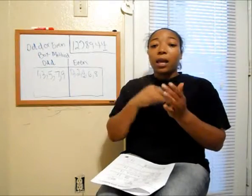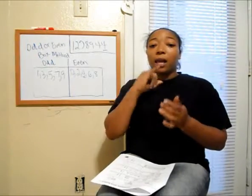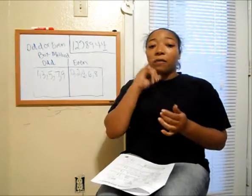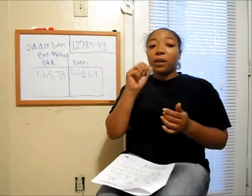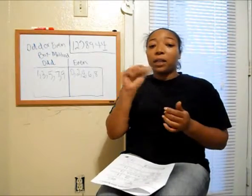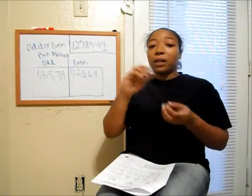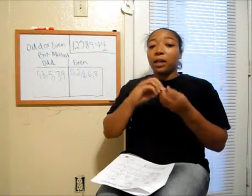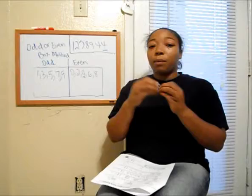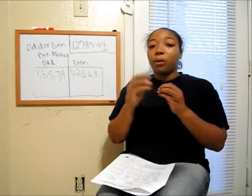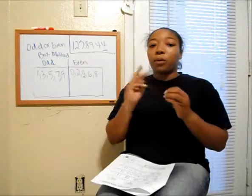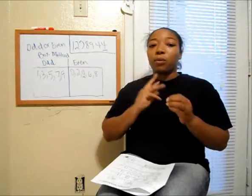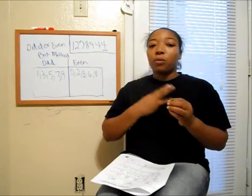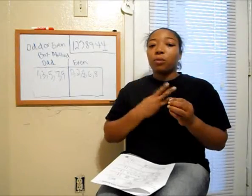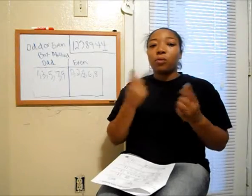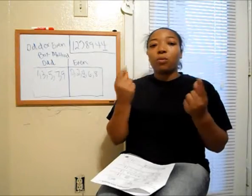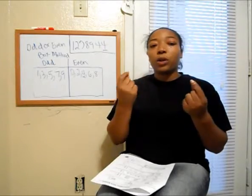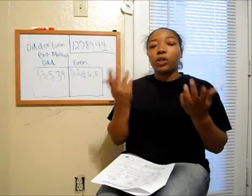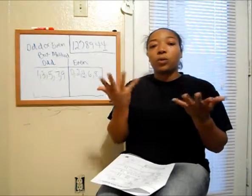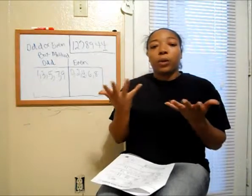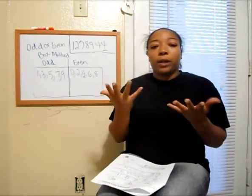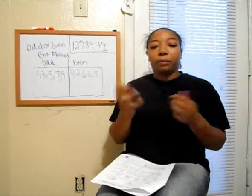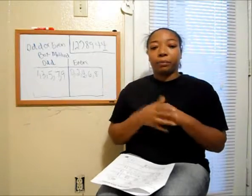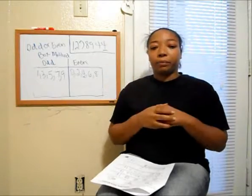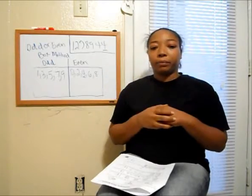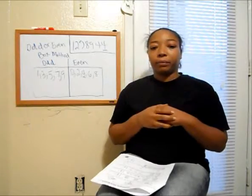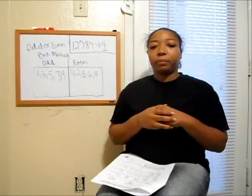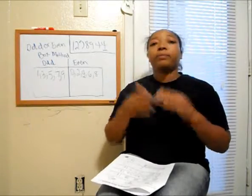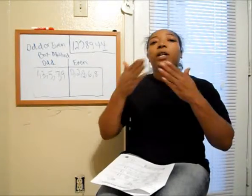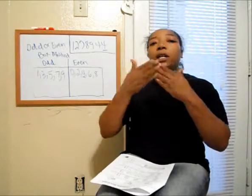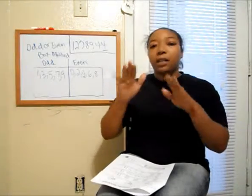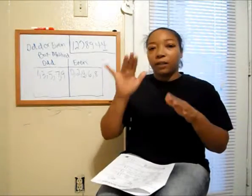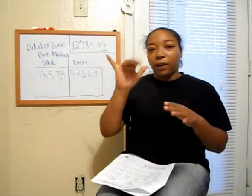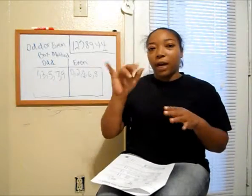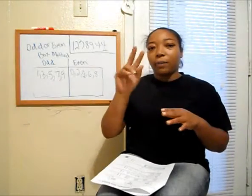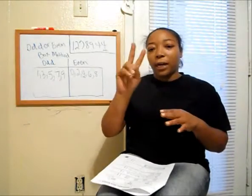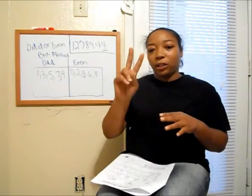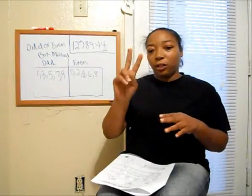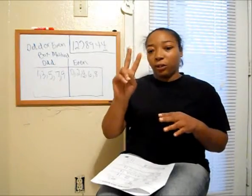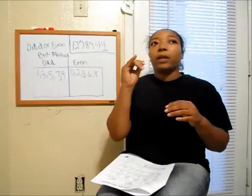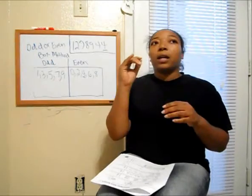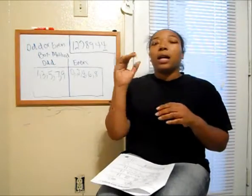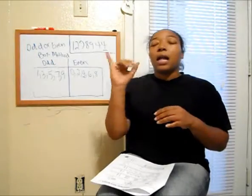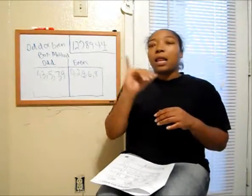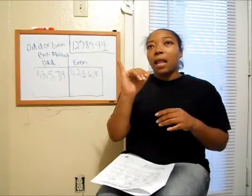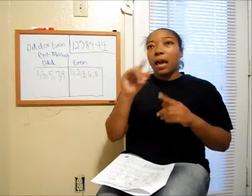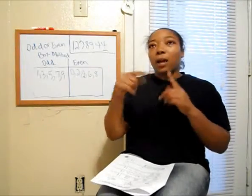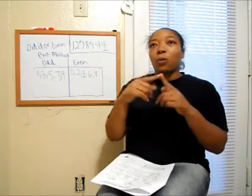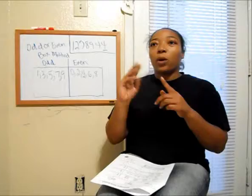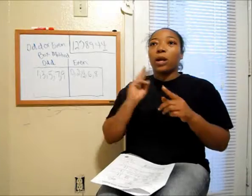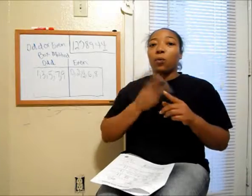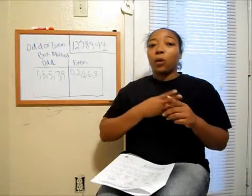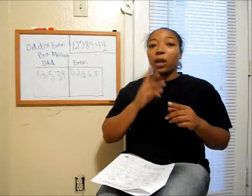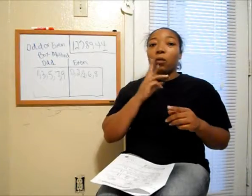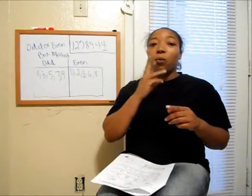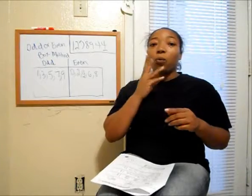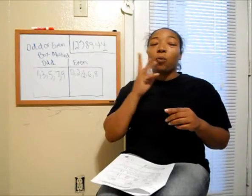If it is a number, we do what? Divide by 2. Like when we